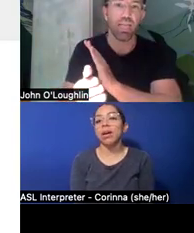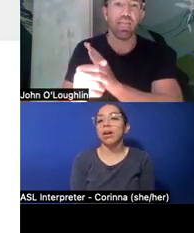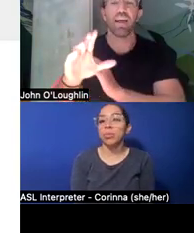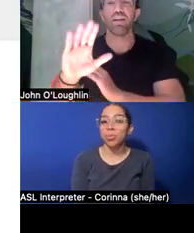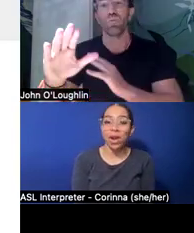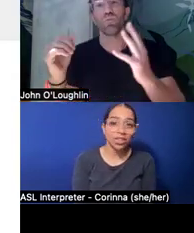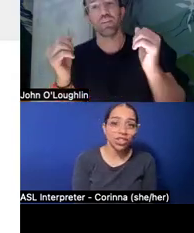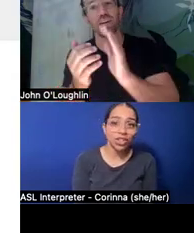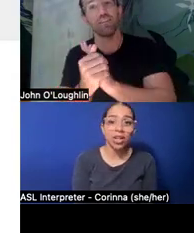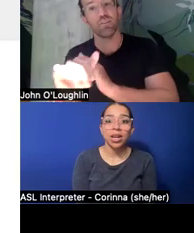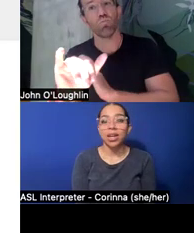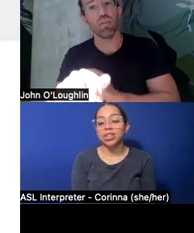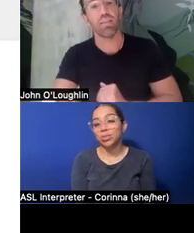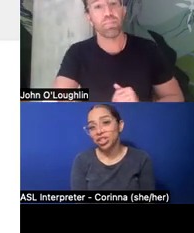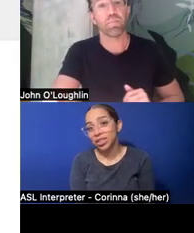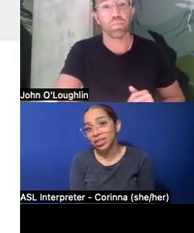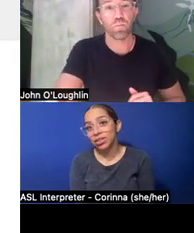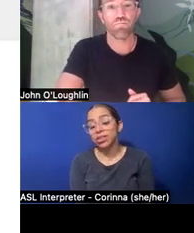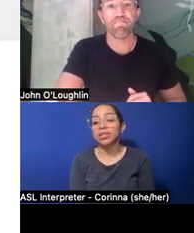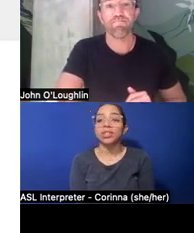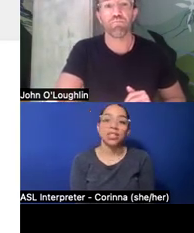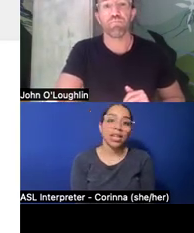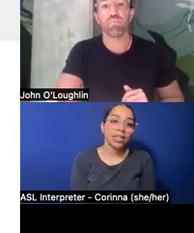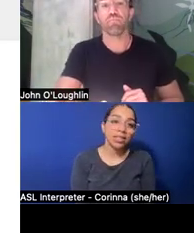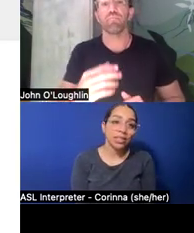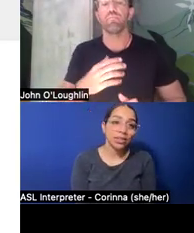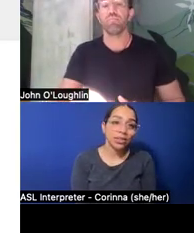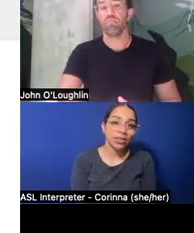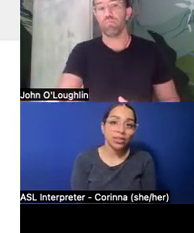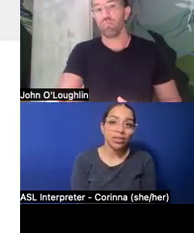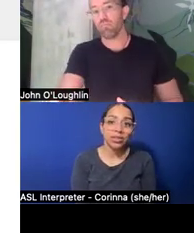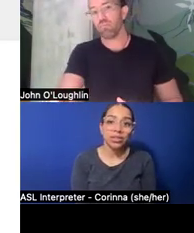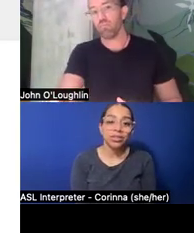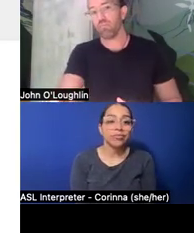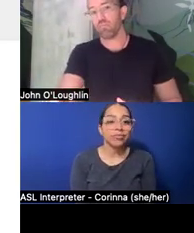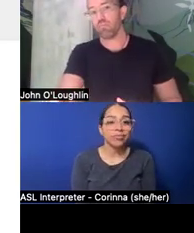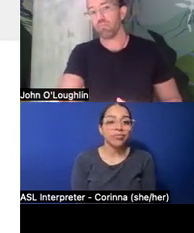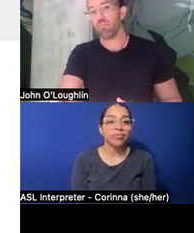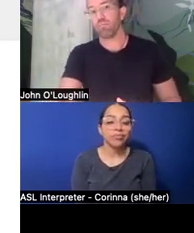will help you practice your expression skills, your signing skills.